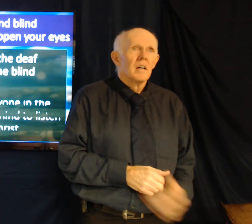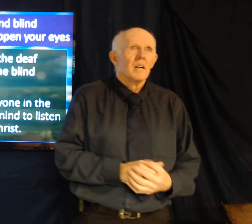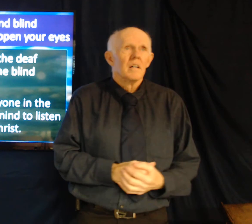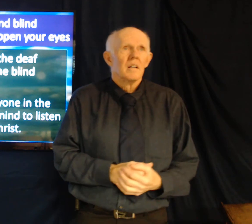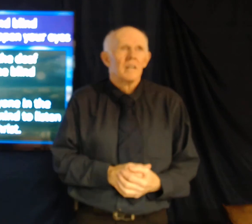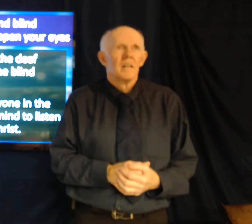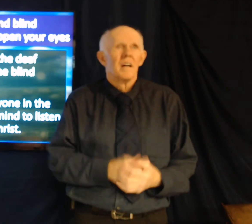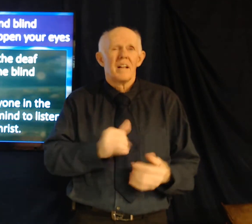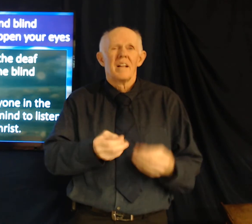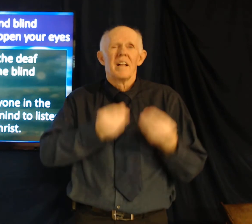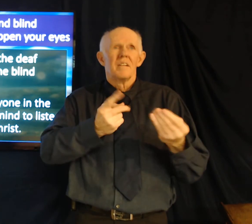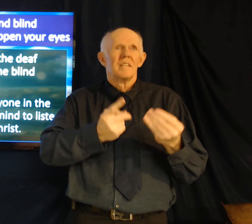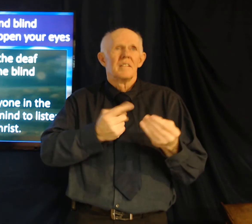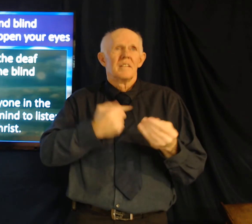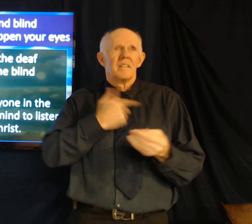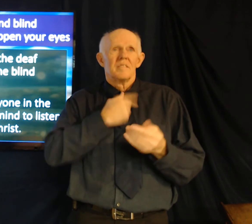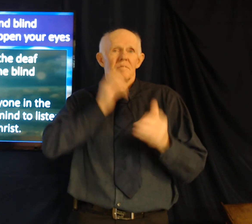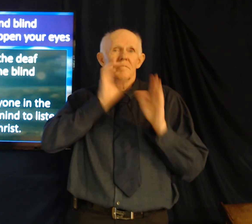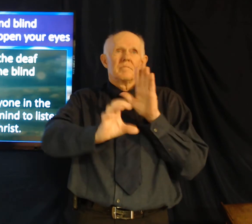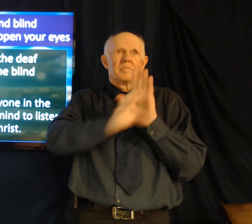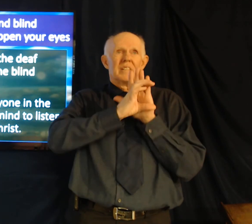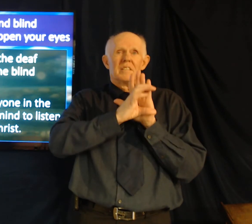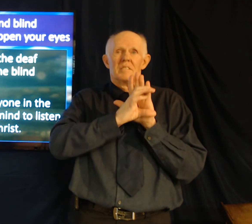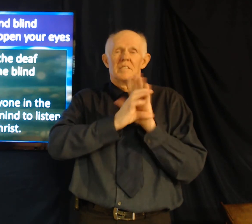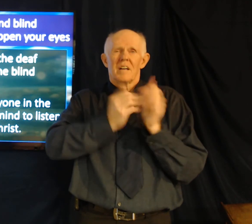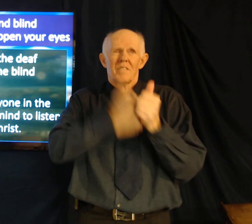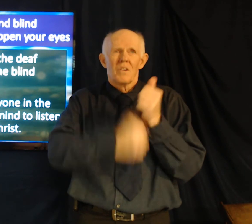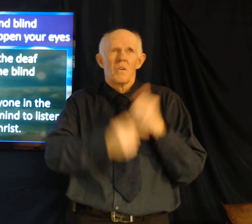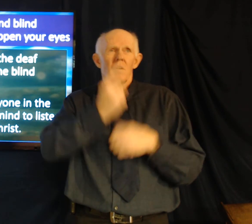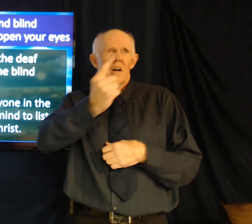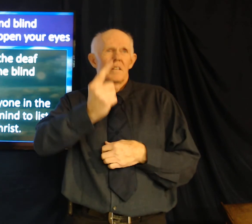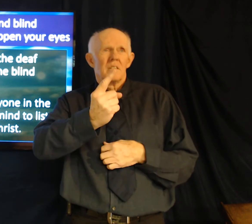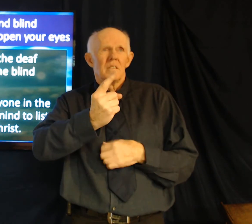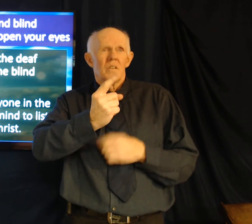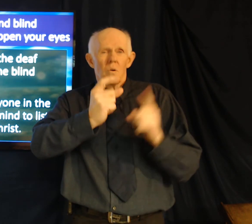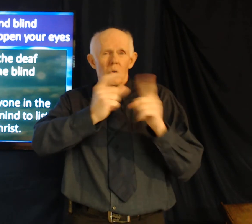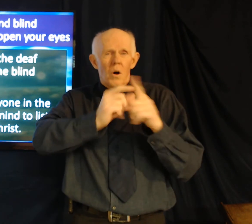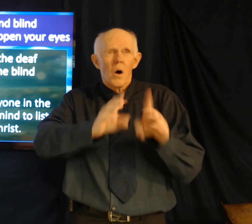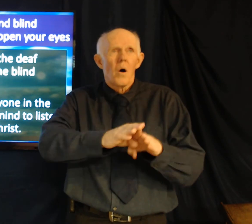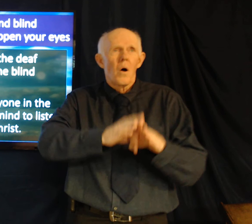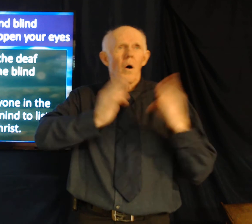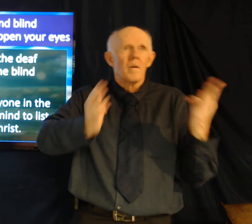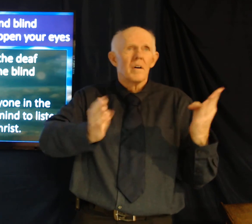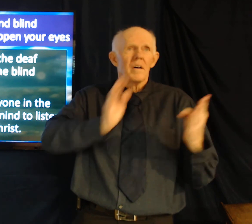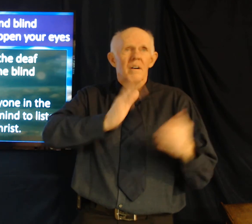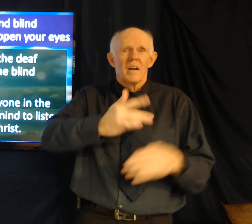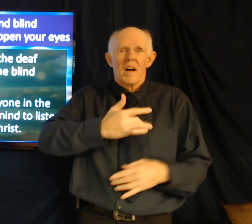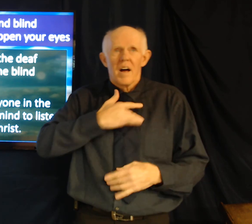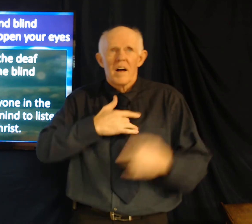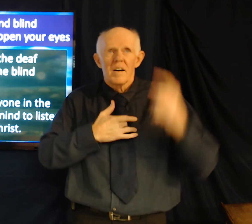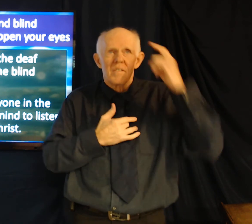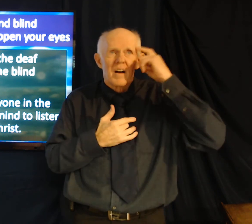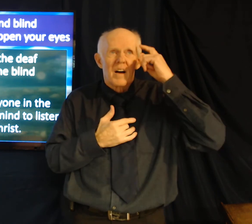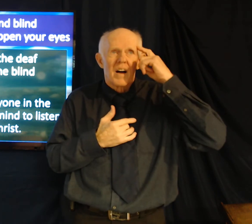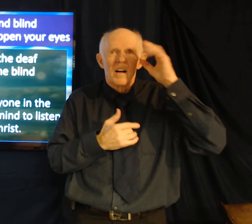see him it gives us a picture that everyone in the world opens their heart and